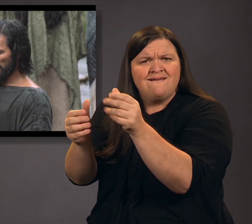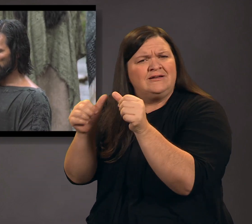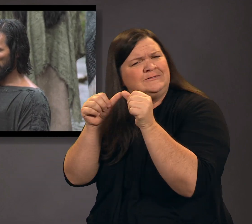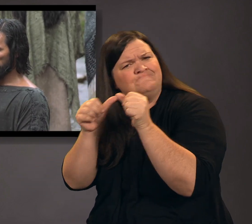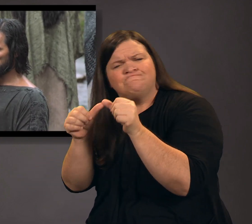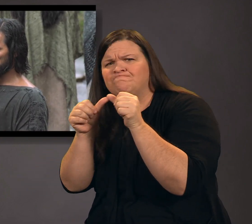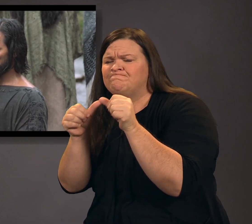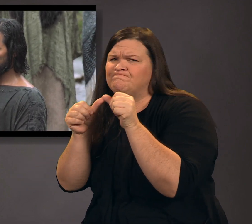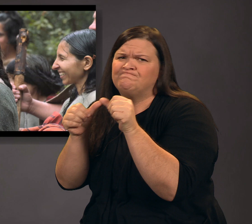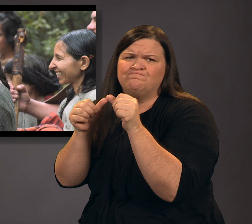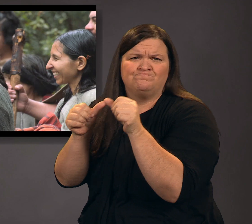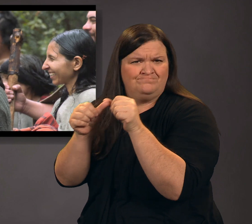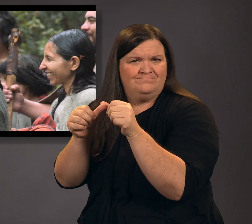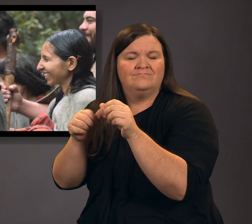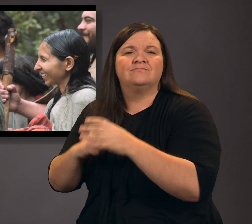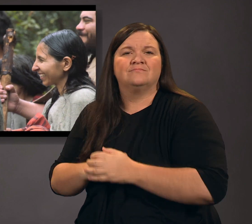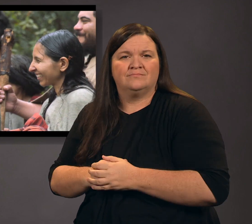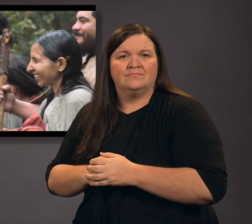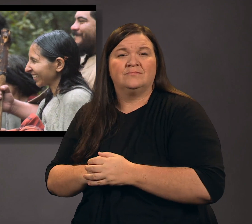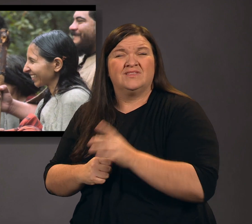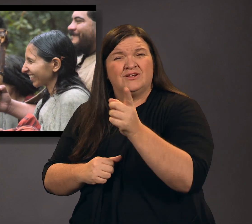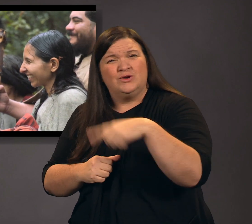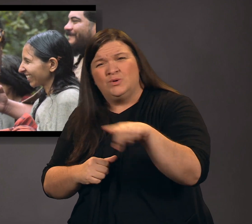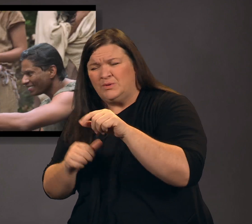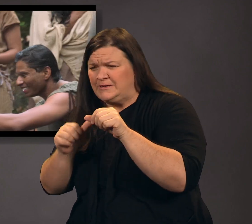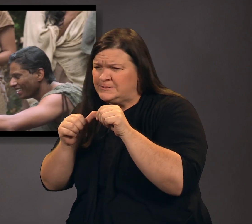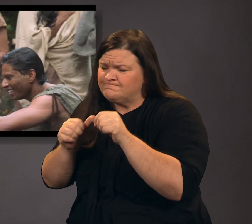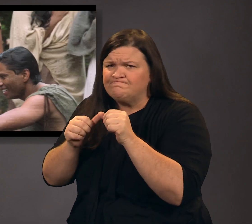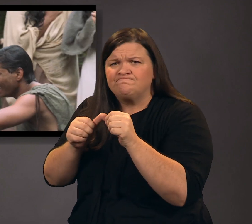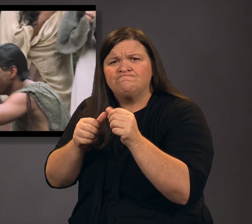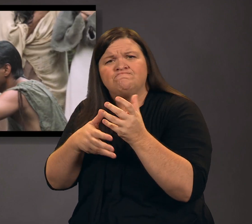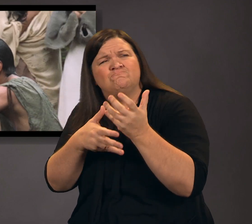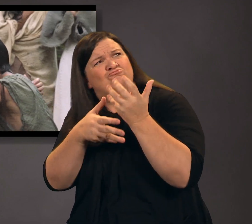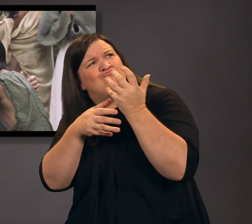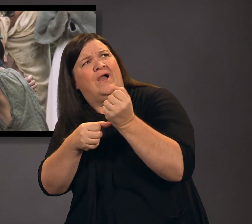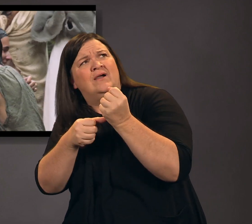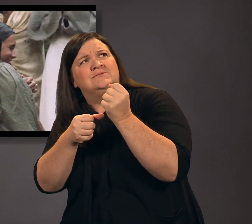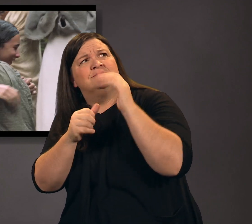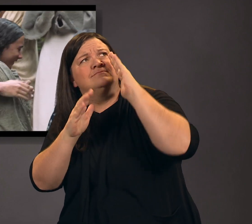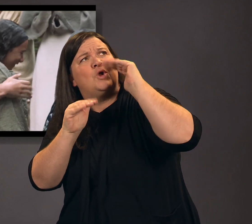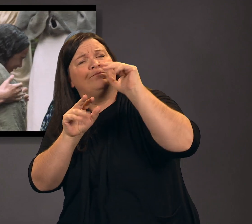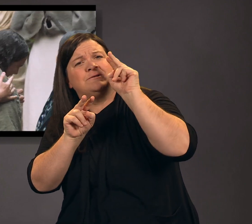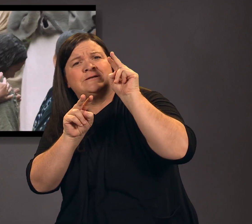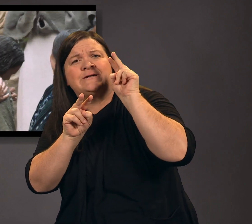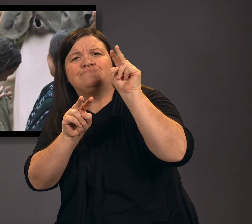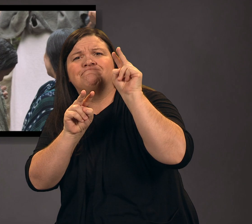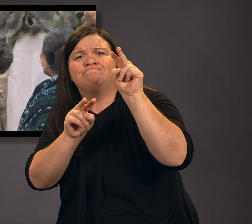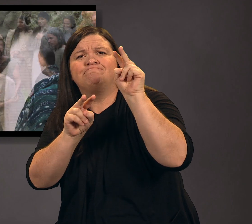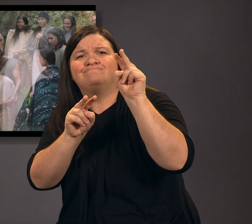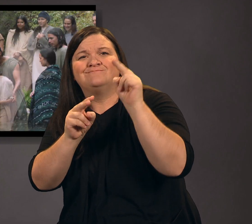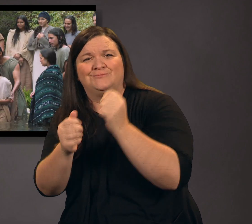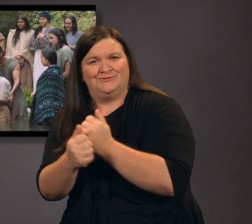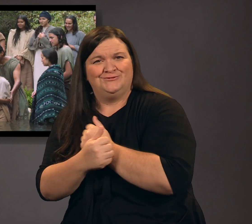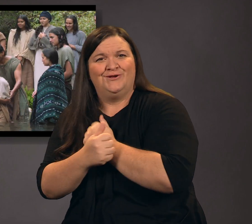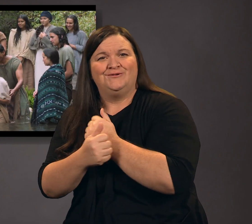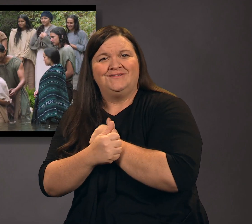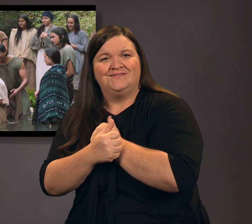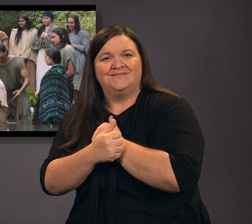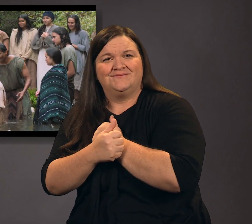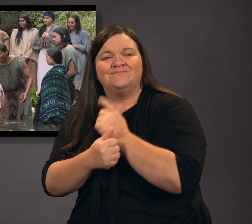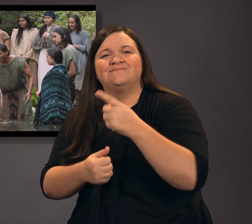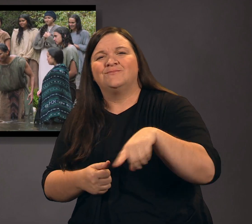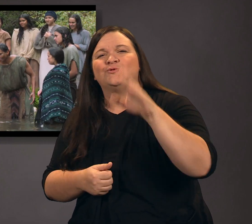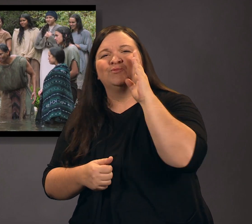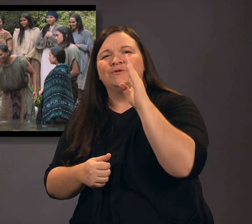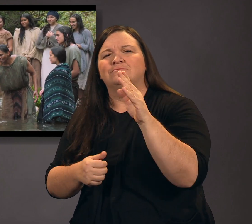you have faith, hope, and charity, and then you will always abound in good works. May the peace of